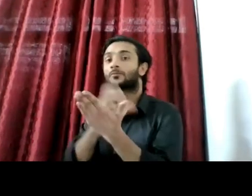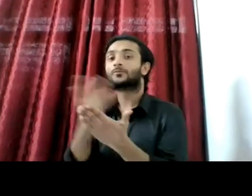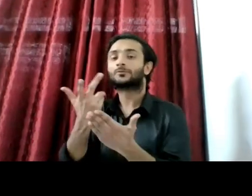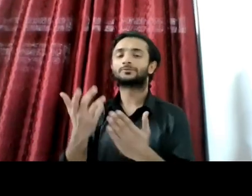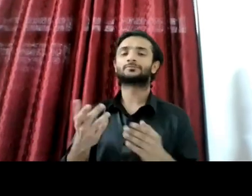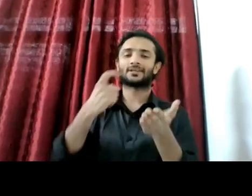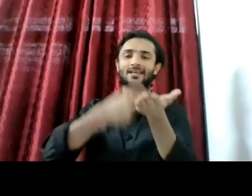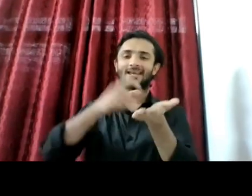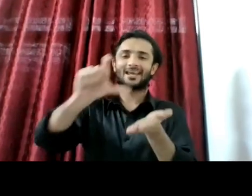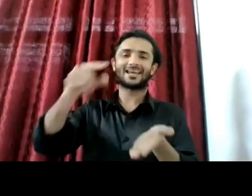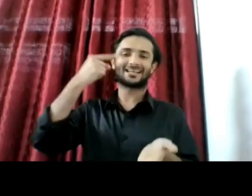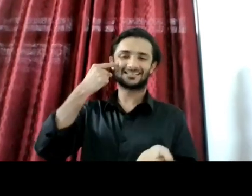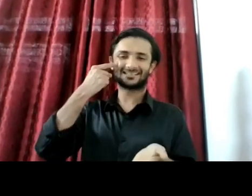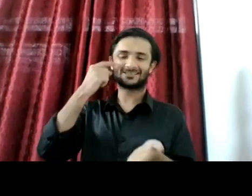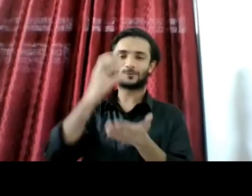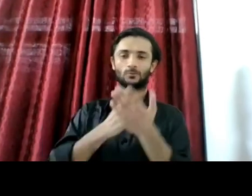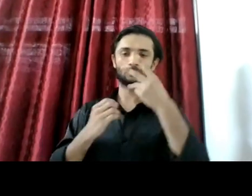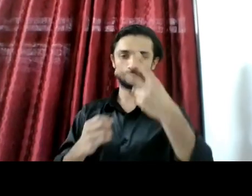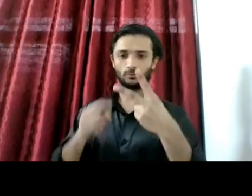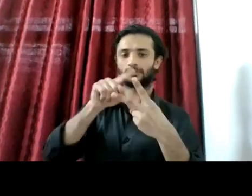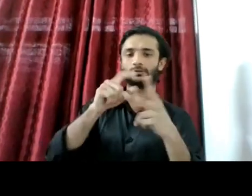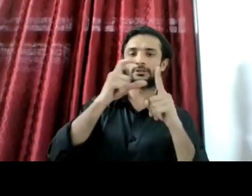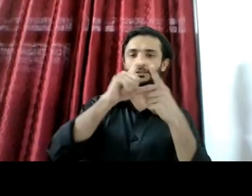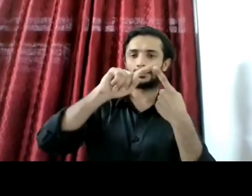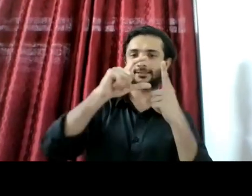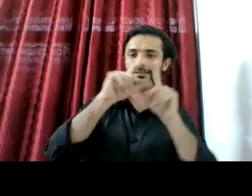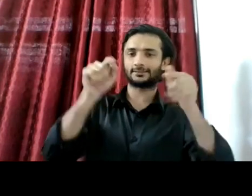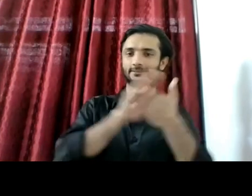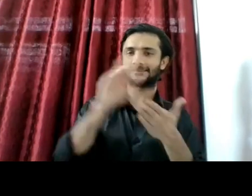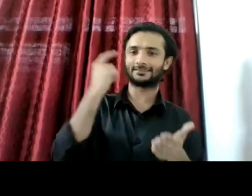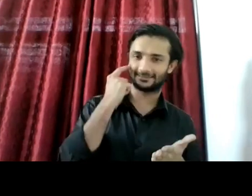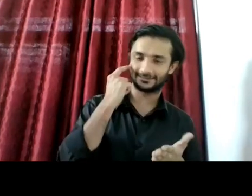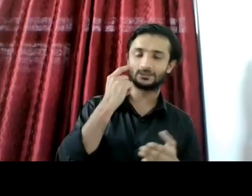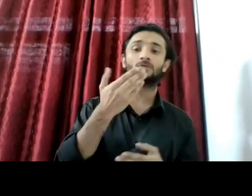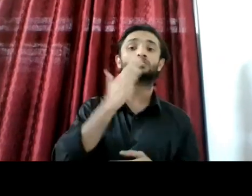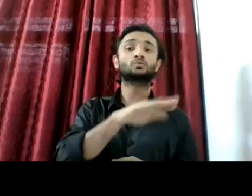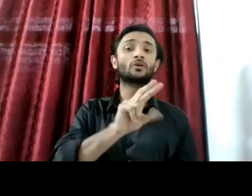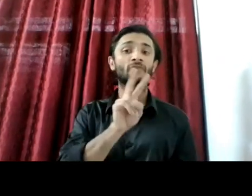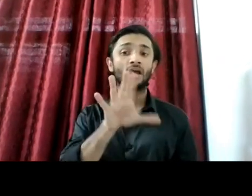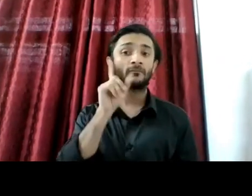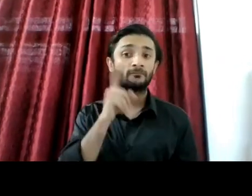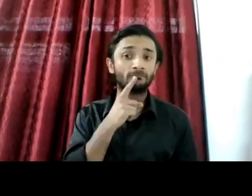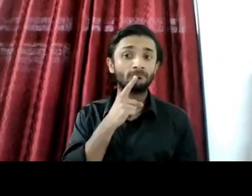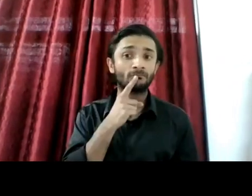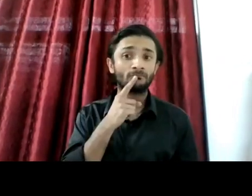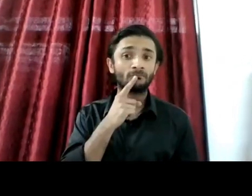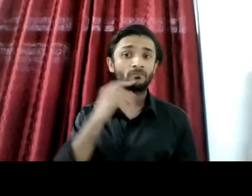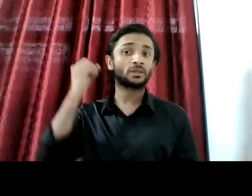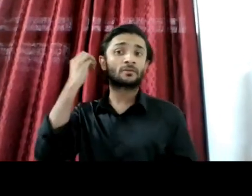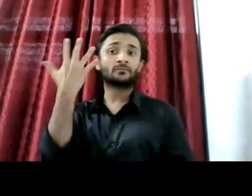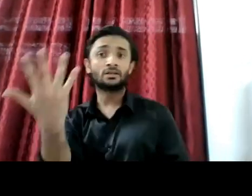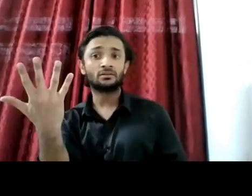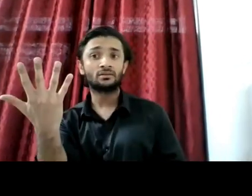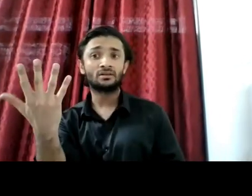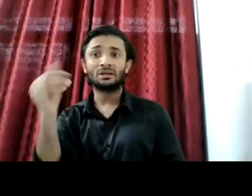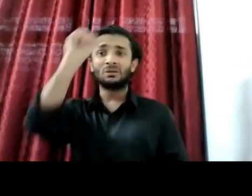be given to the deaf children. Apart from that, we are running 2 courses affiliated to